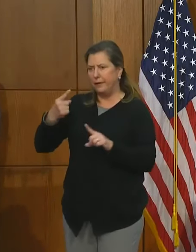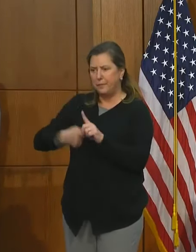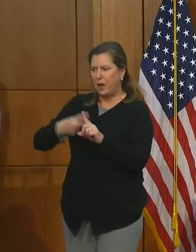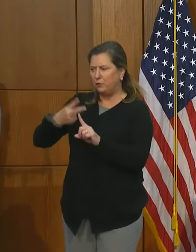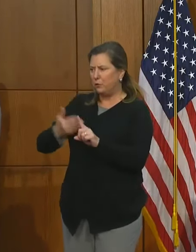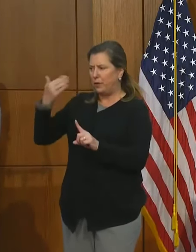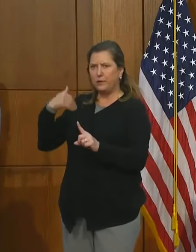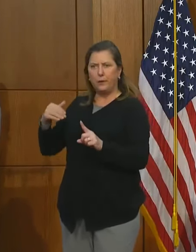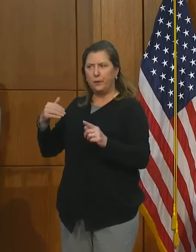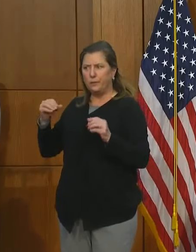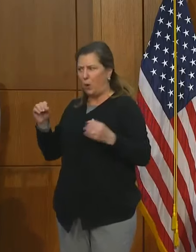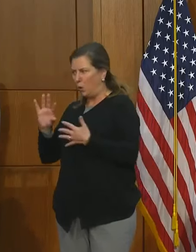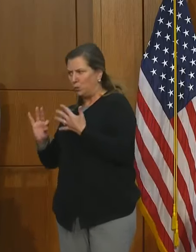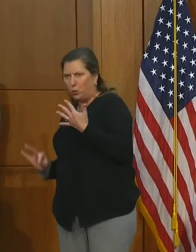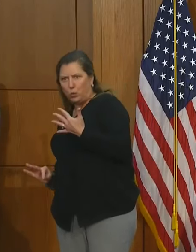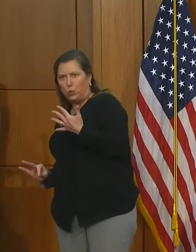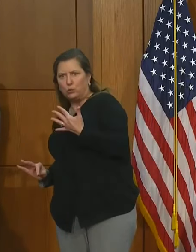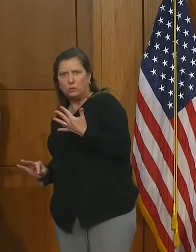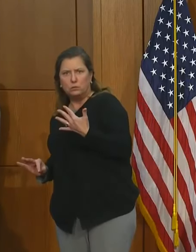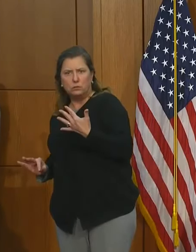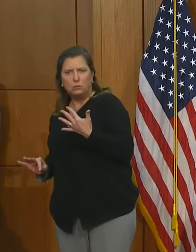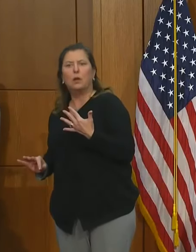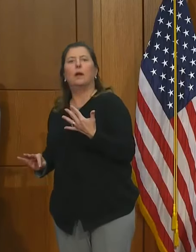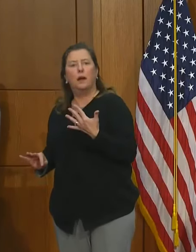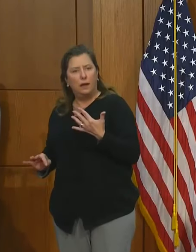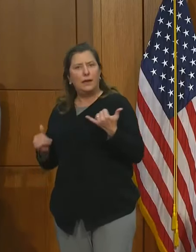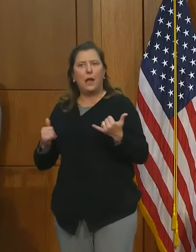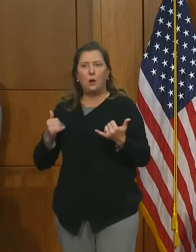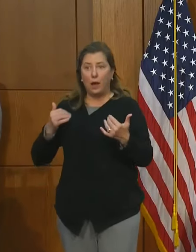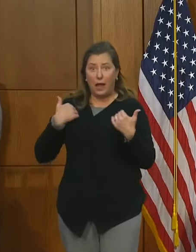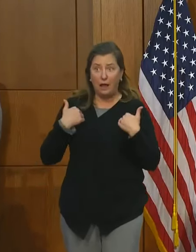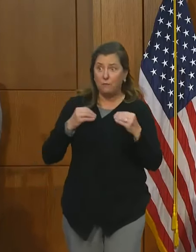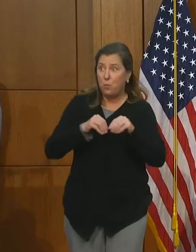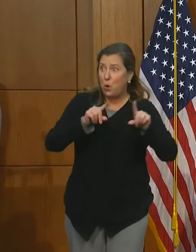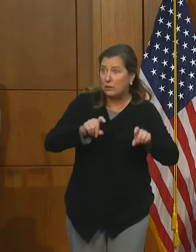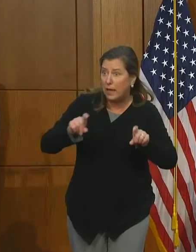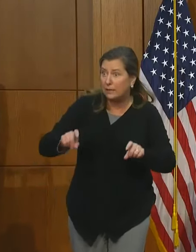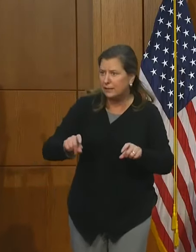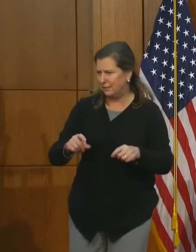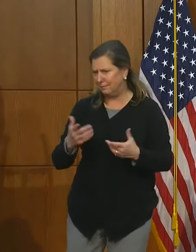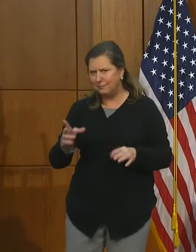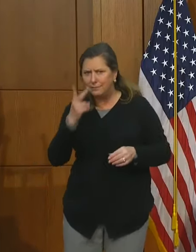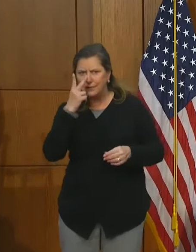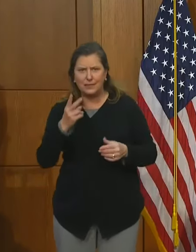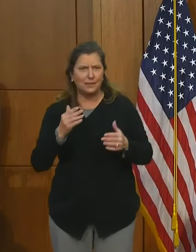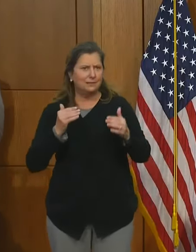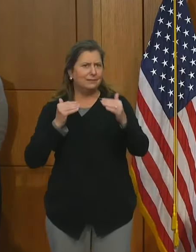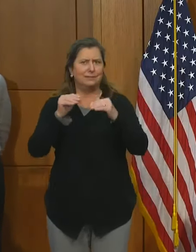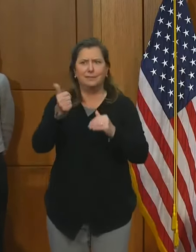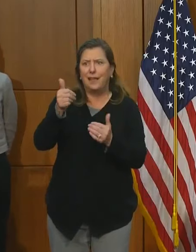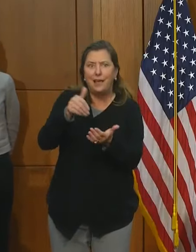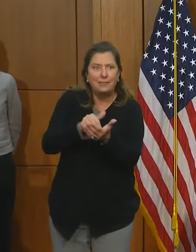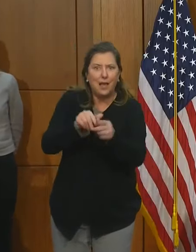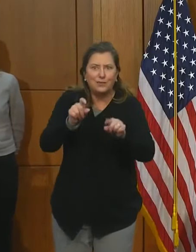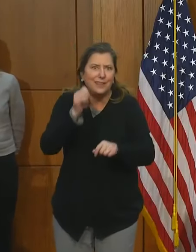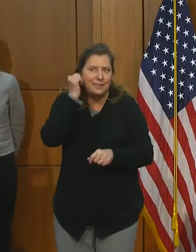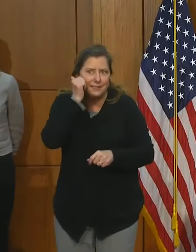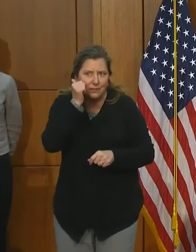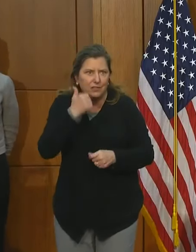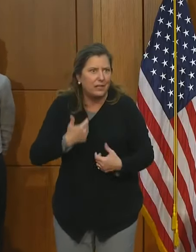ago. We have the tools to include more testing. As you've seen, we're close to 10,000 tests a